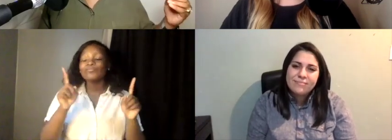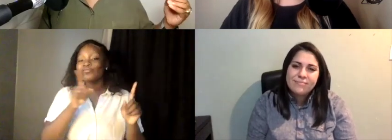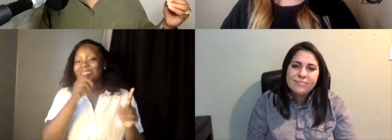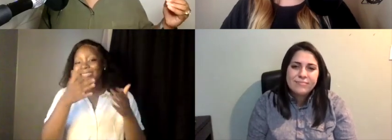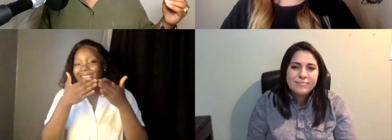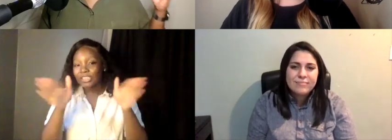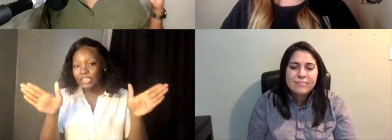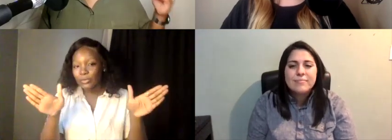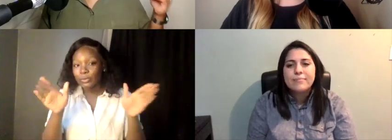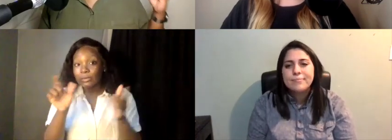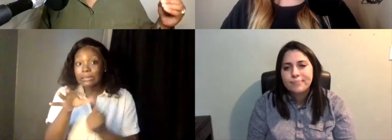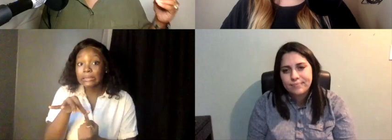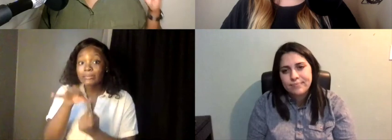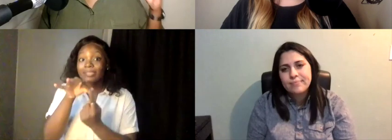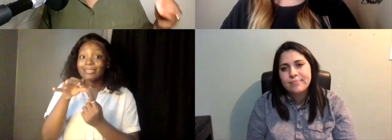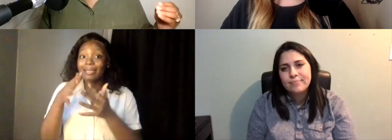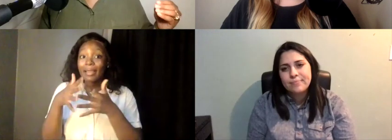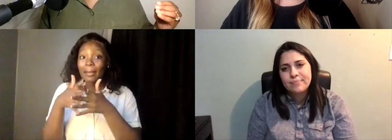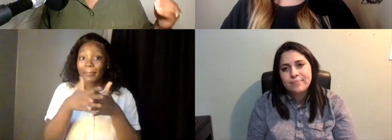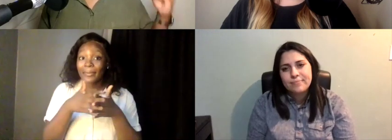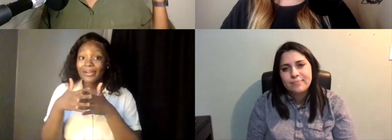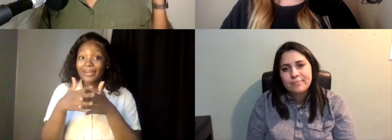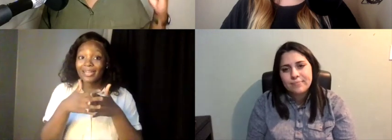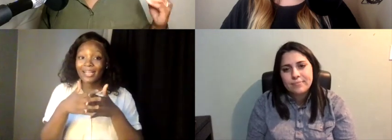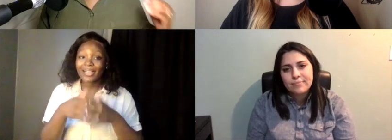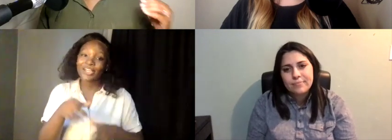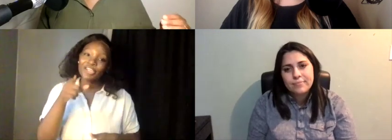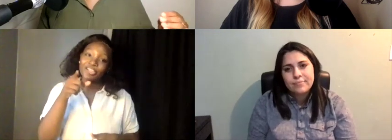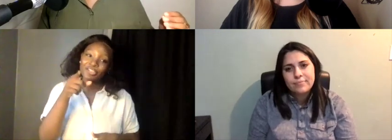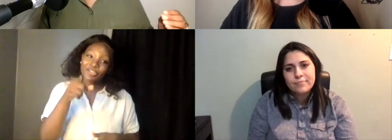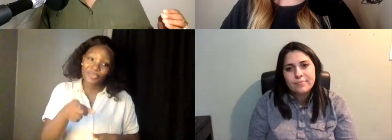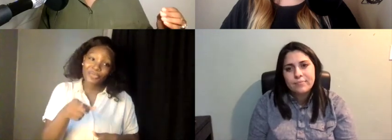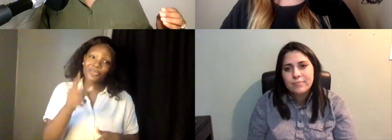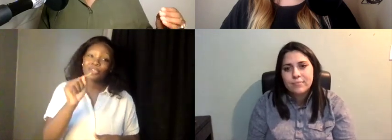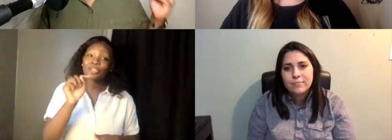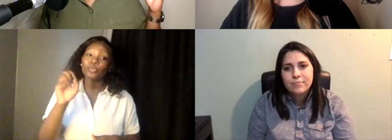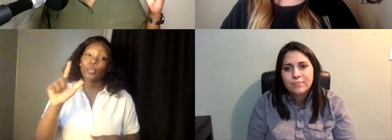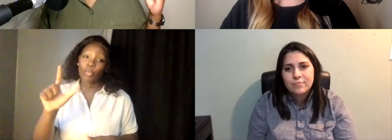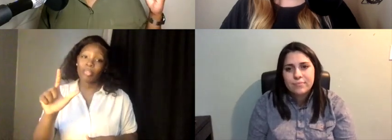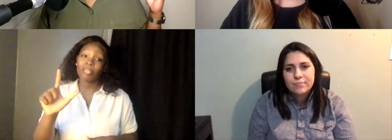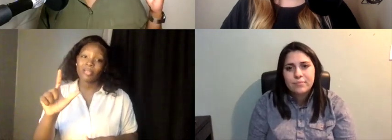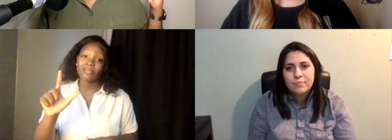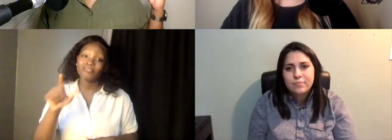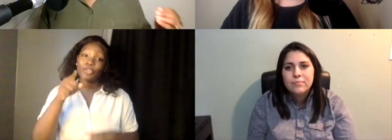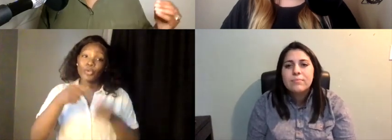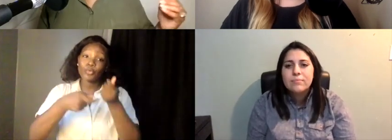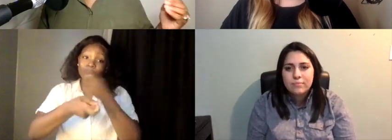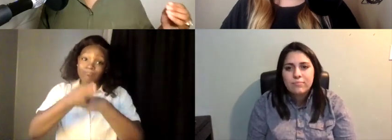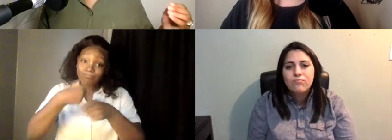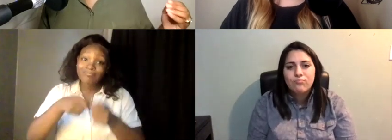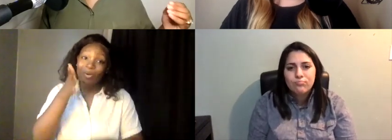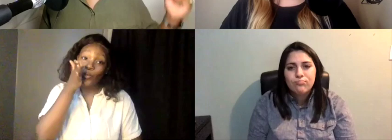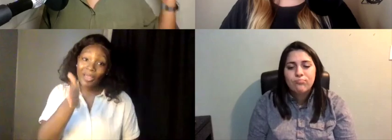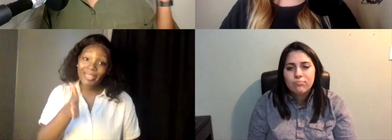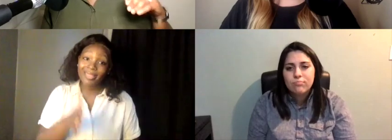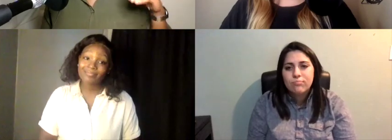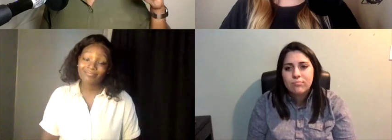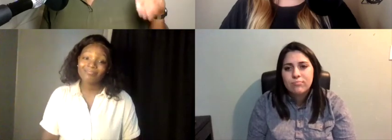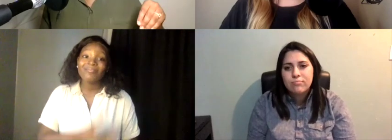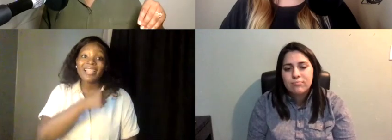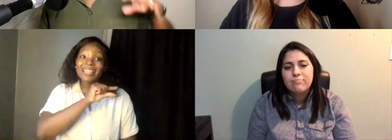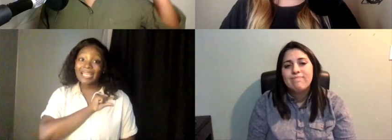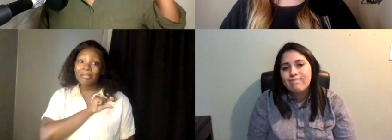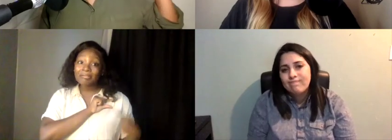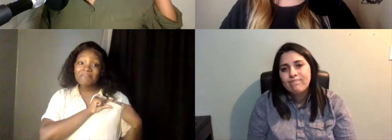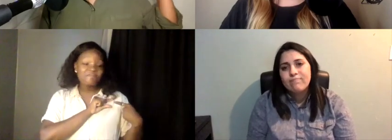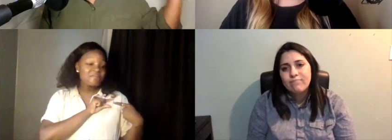especially in America, you are a cog in a machine. You will be replaced. And so the guilt wasn't always there, but yeah. But what I will